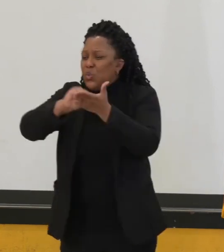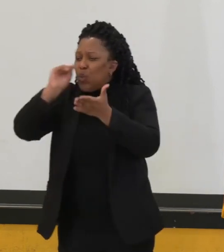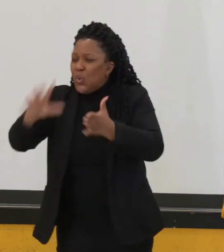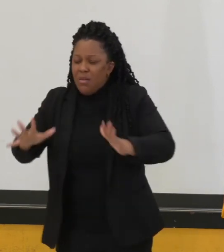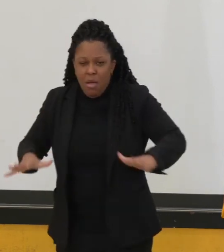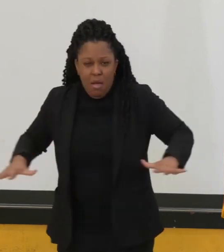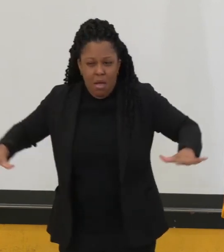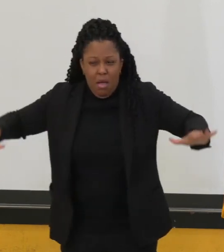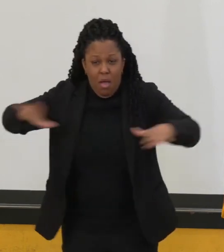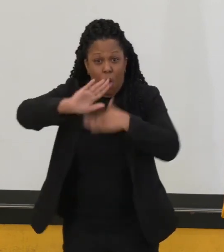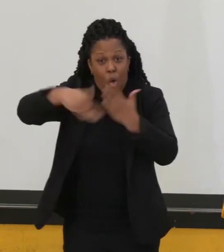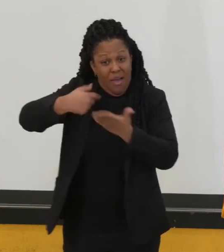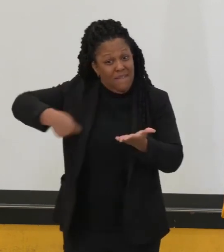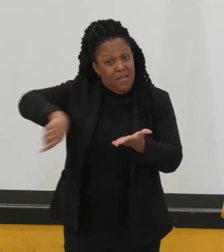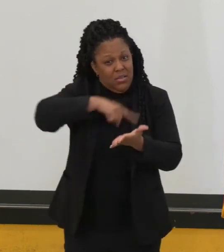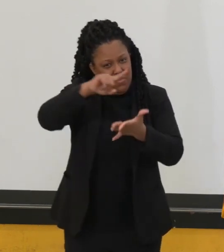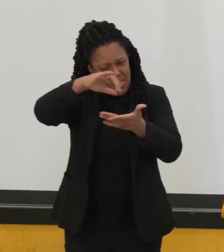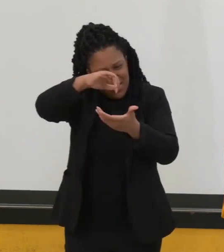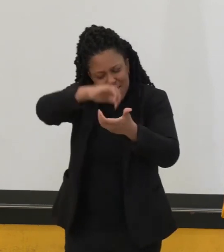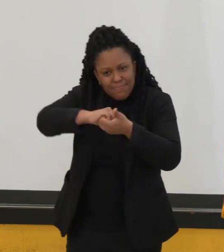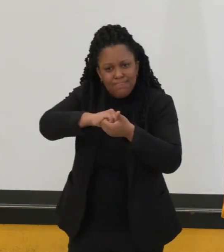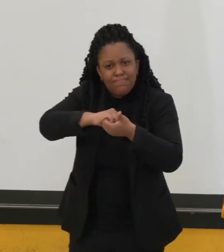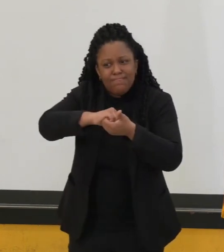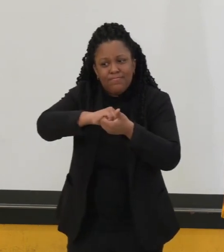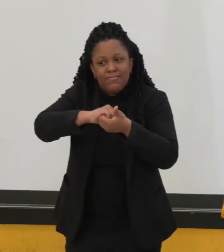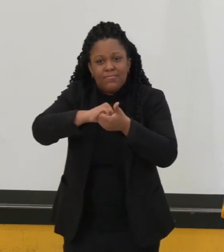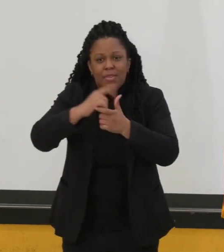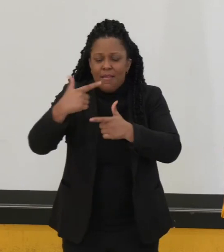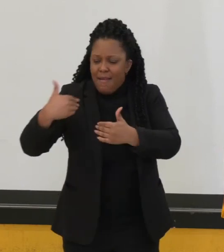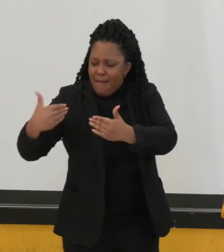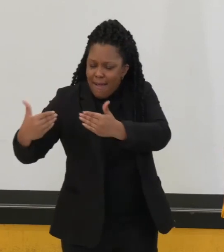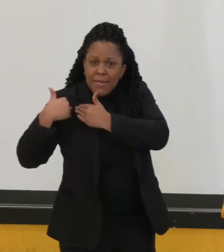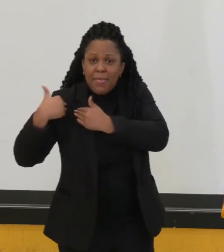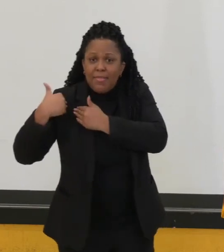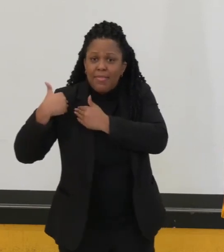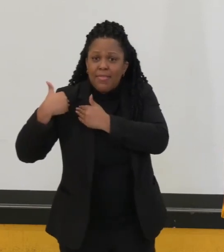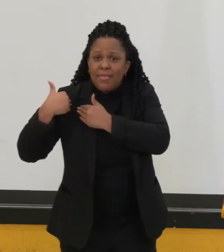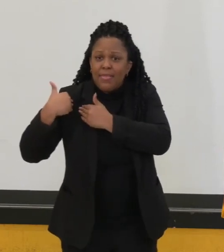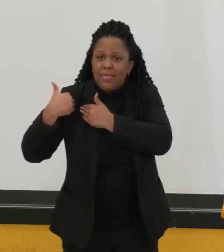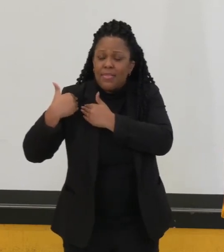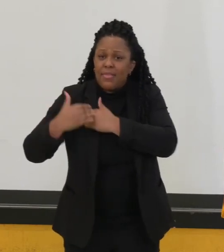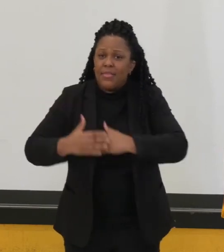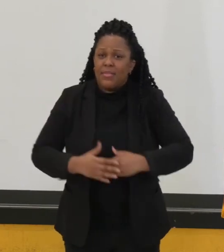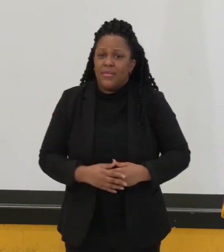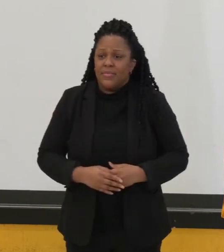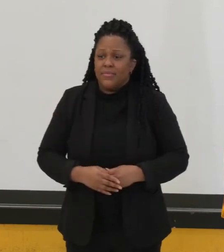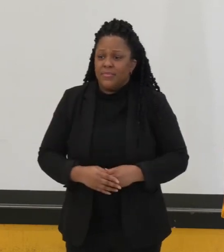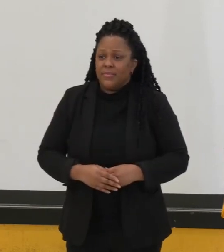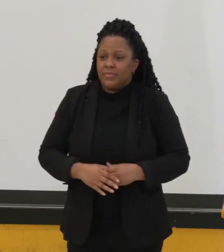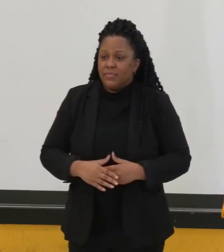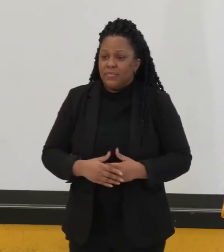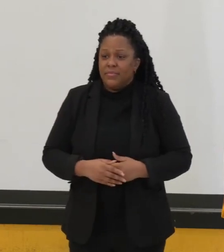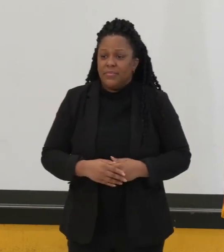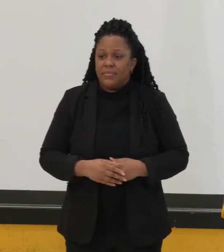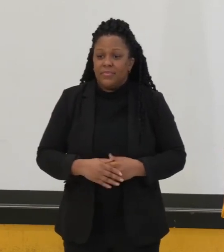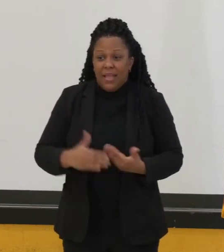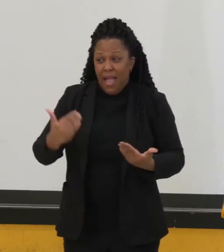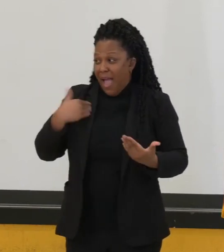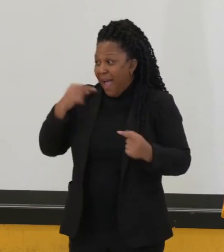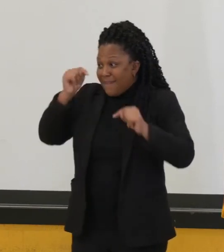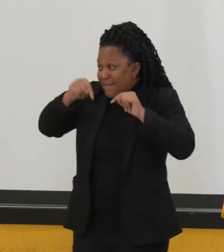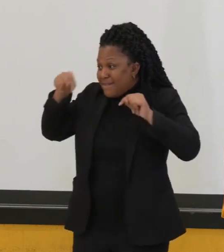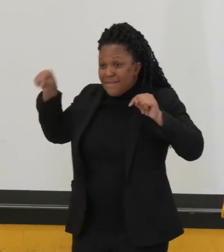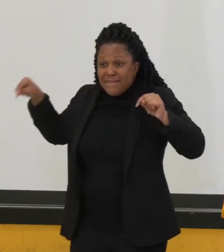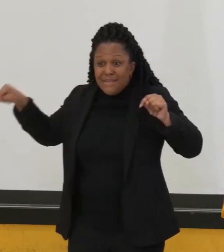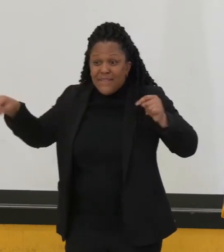together are tasked with navigating those truths at the same time. All of us